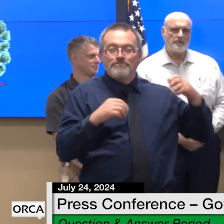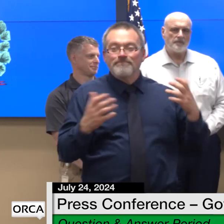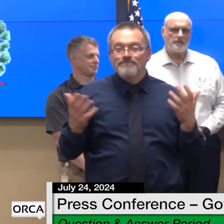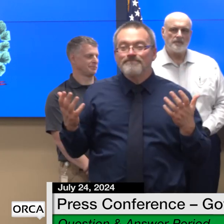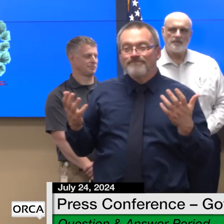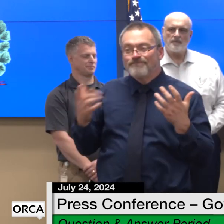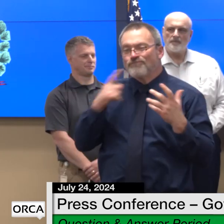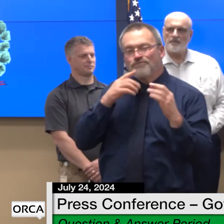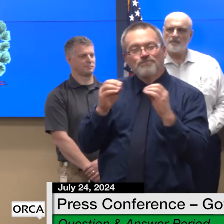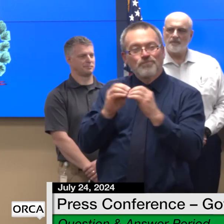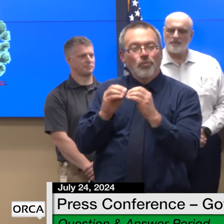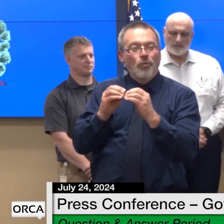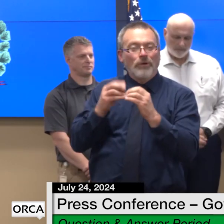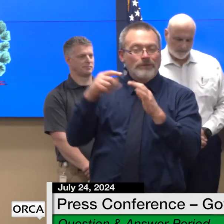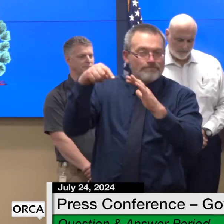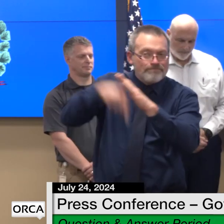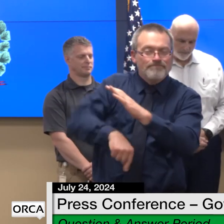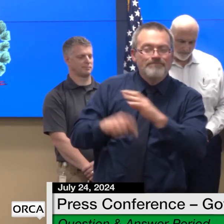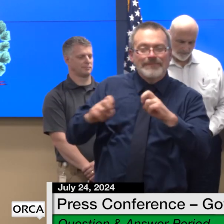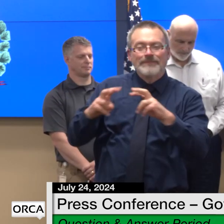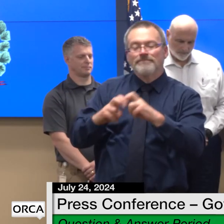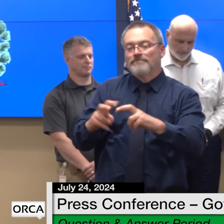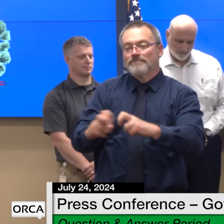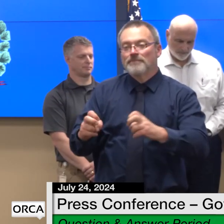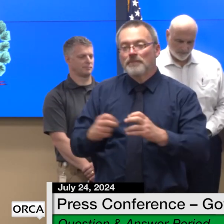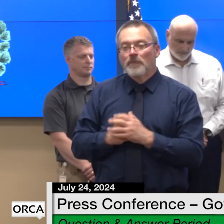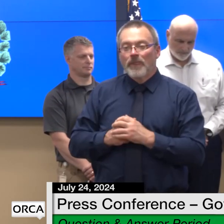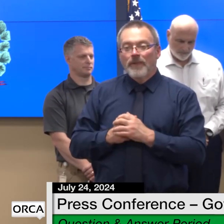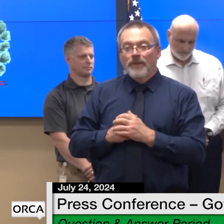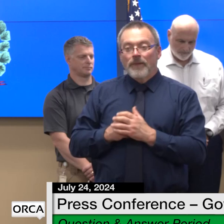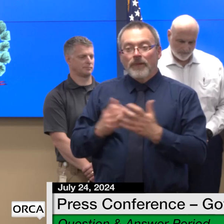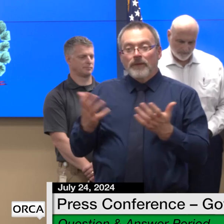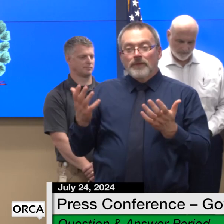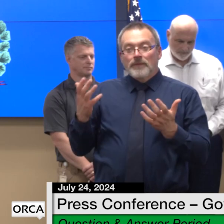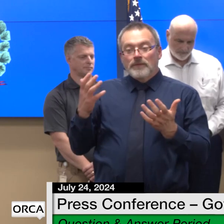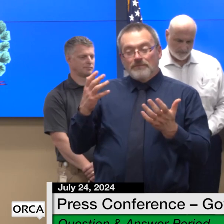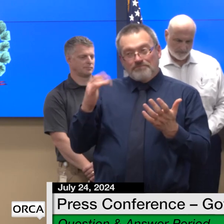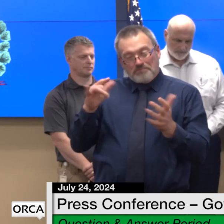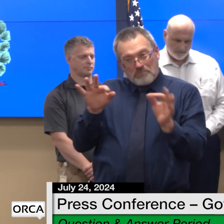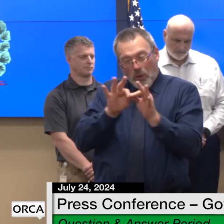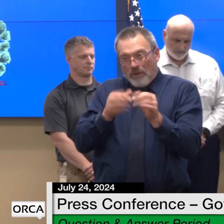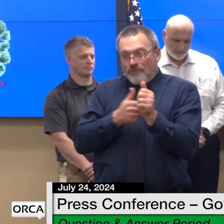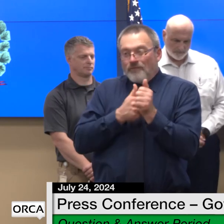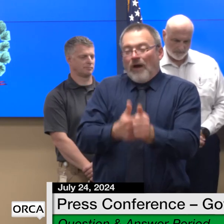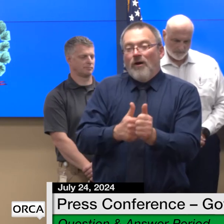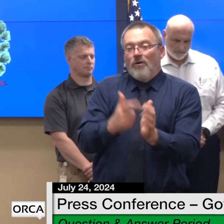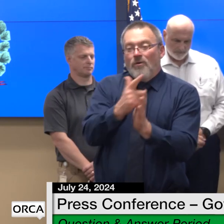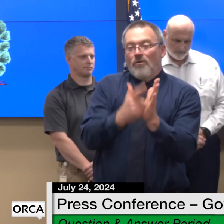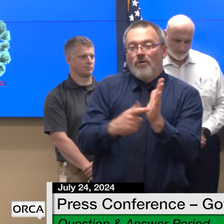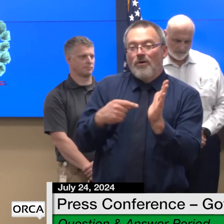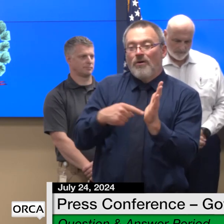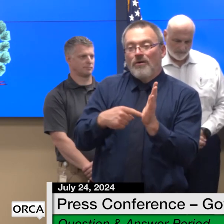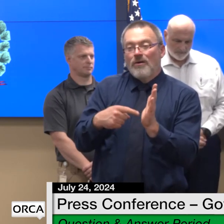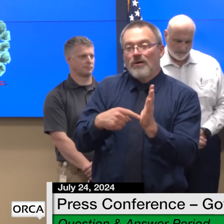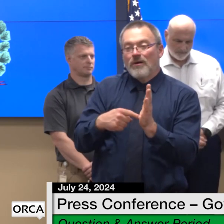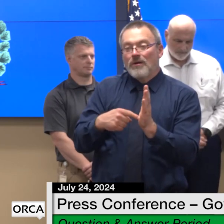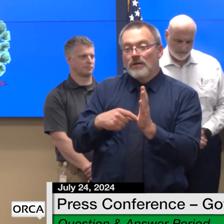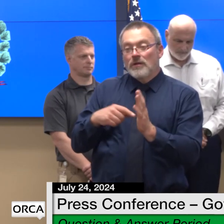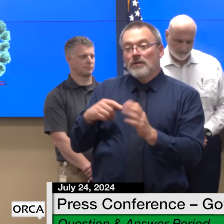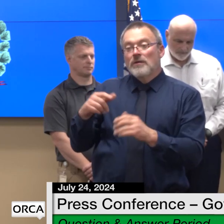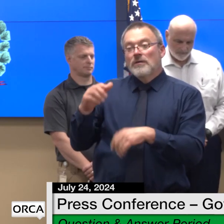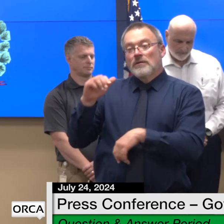that on that question, but I think we're following the law. The law is in place. I may disagree with